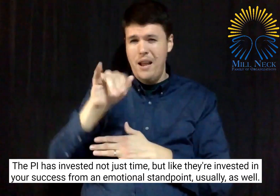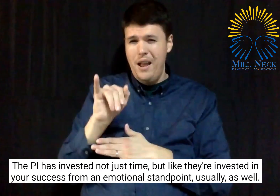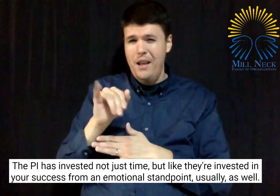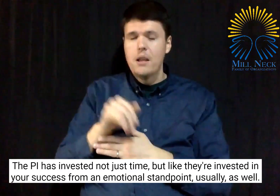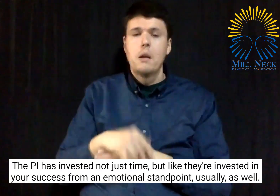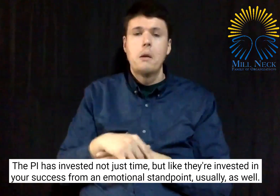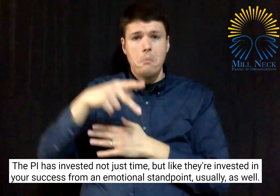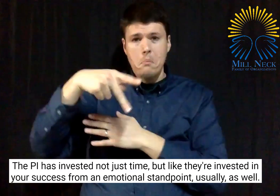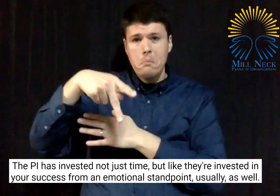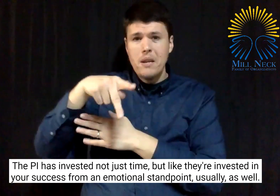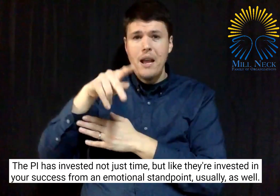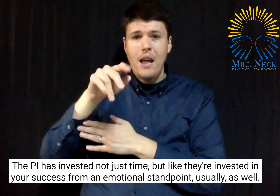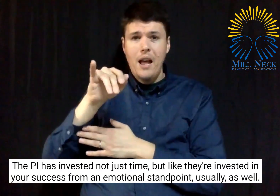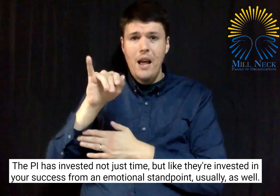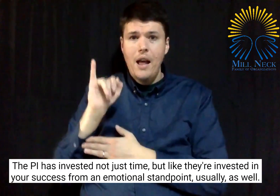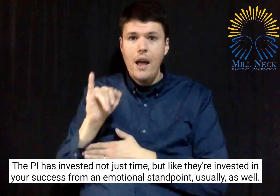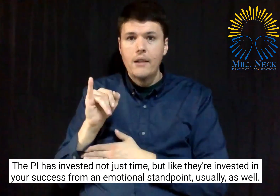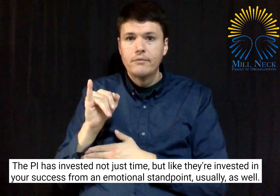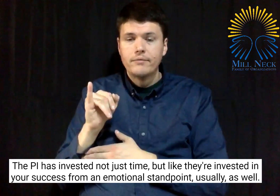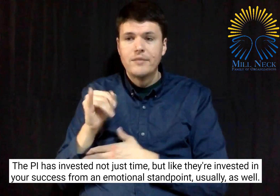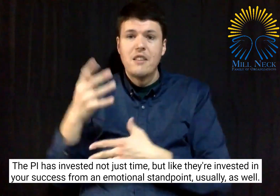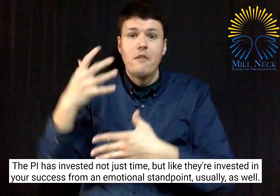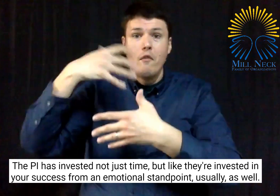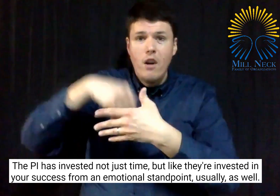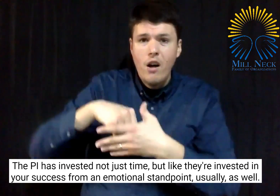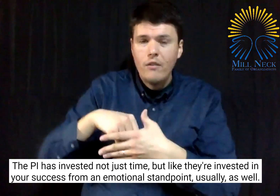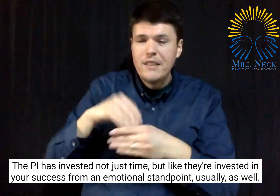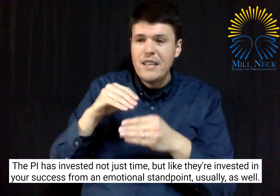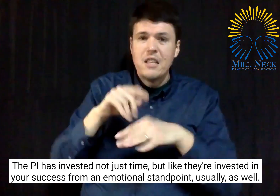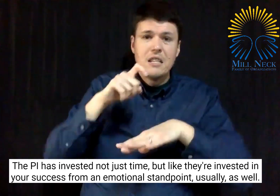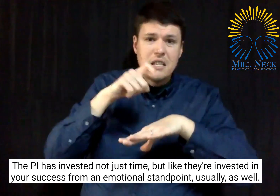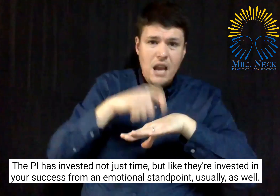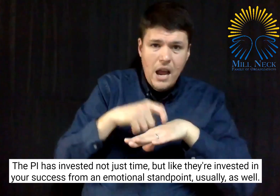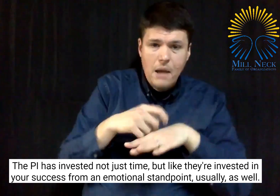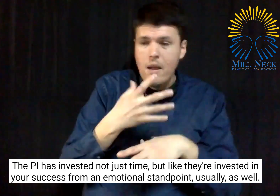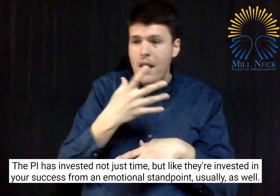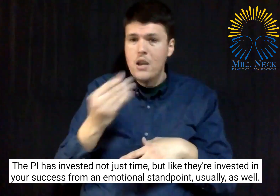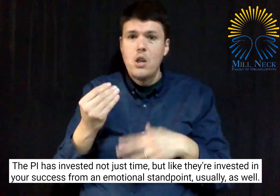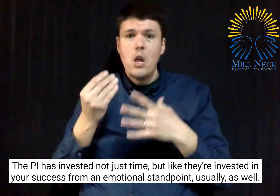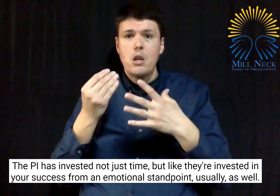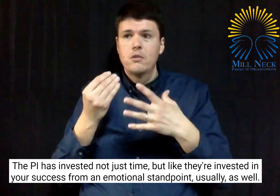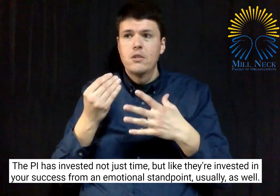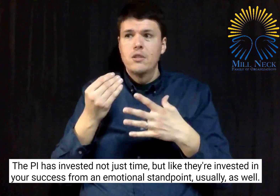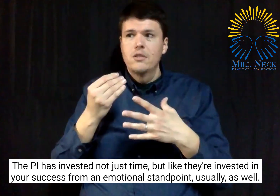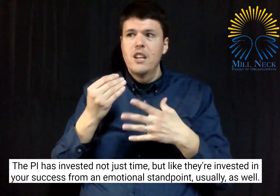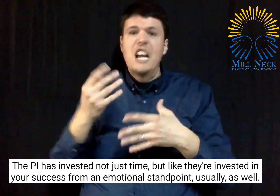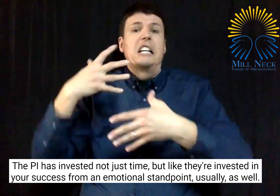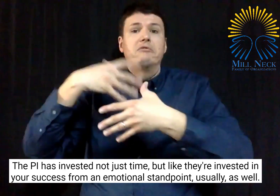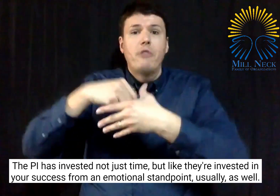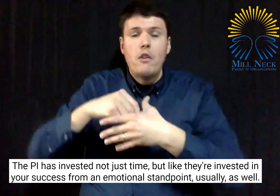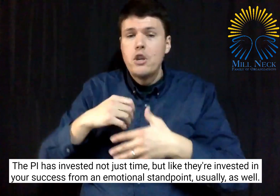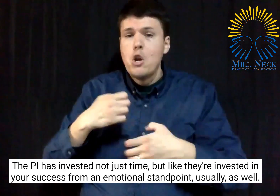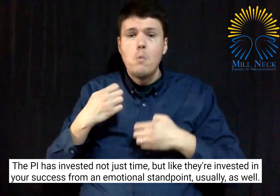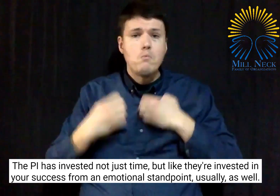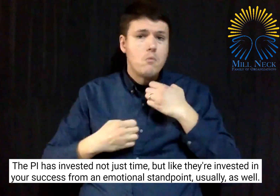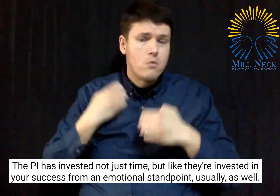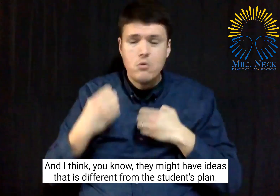the PI, not just a time, but like they're invested in your success from an emotional standpoint, usually as well. And I